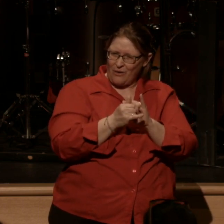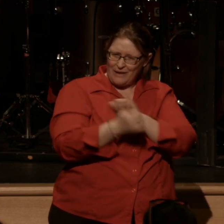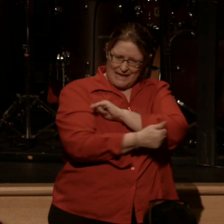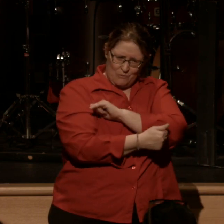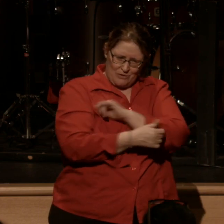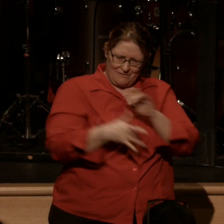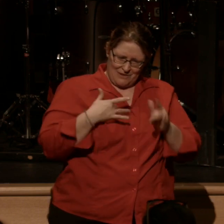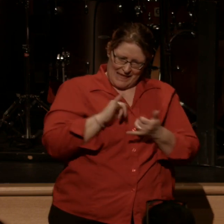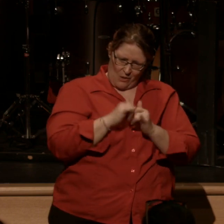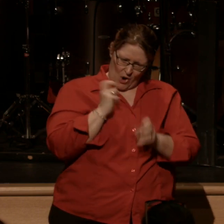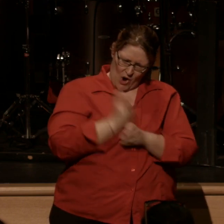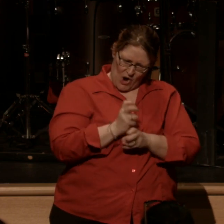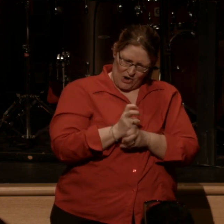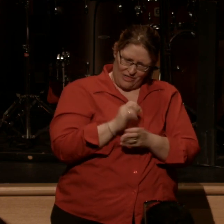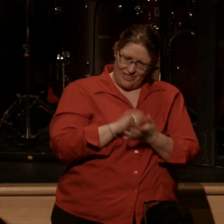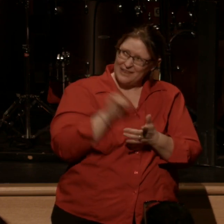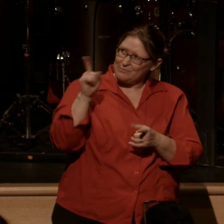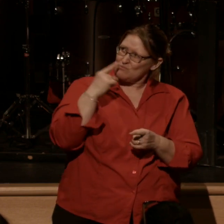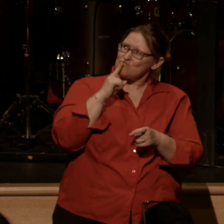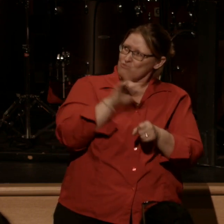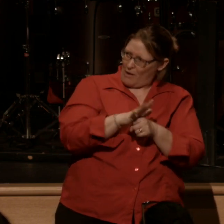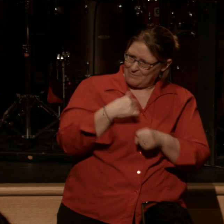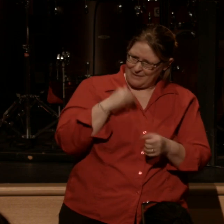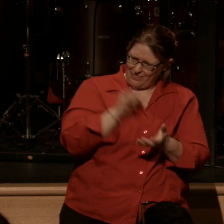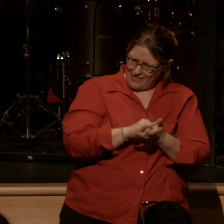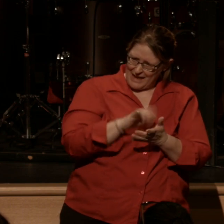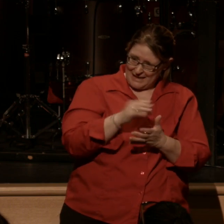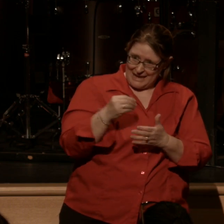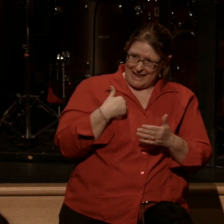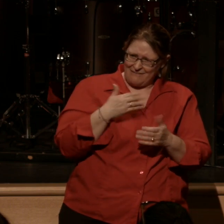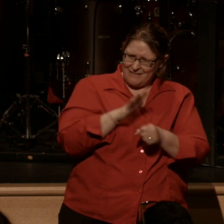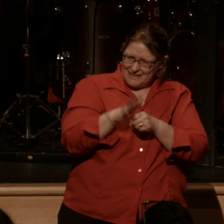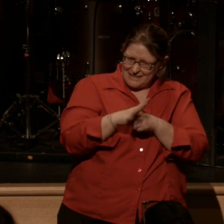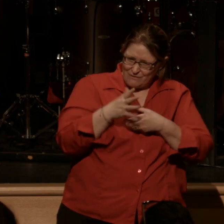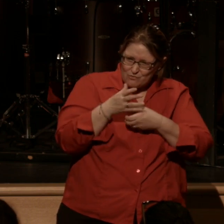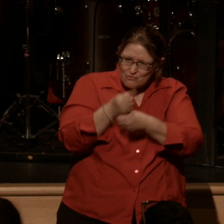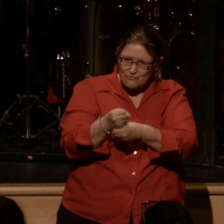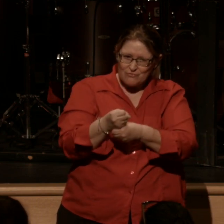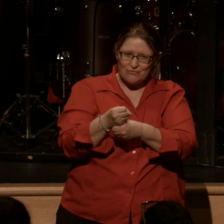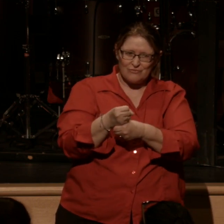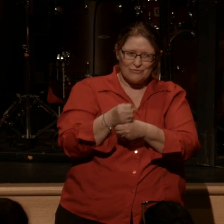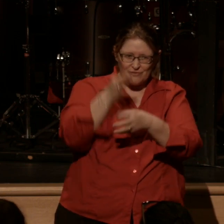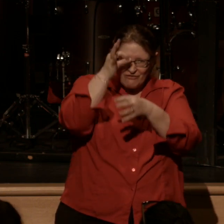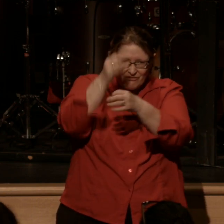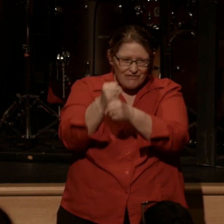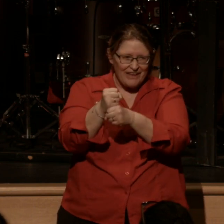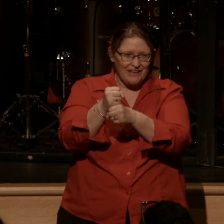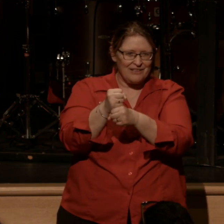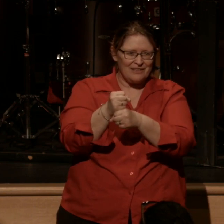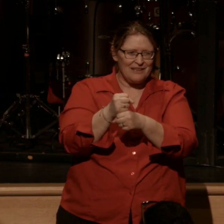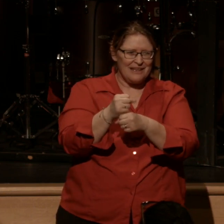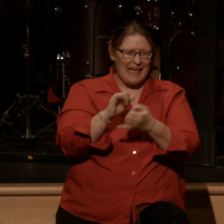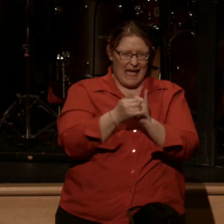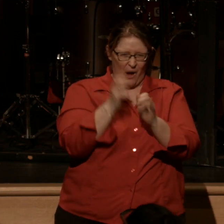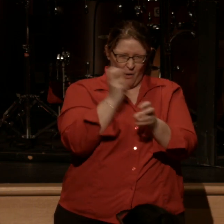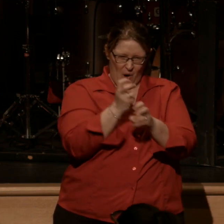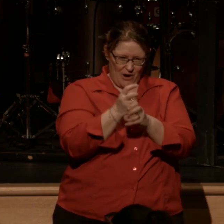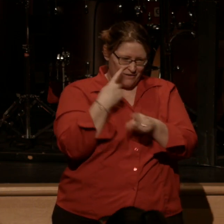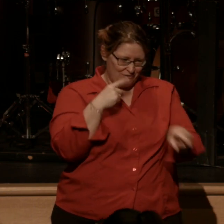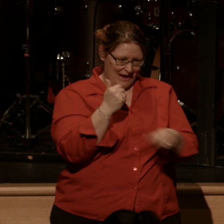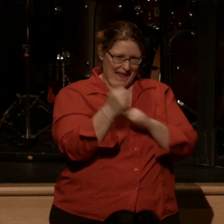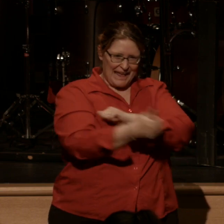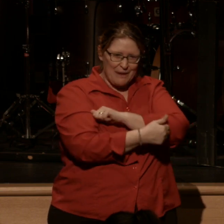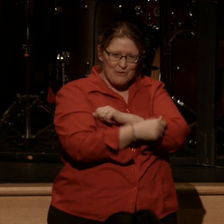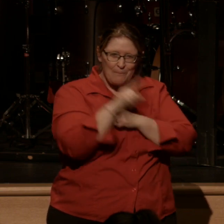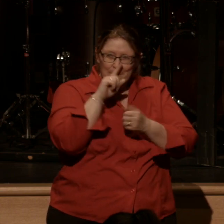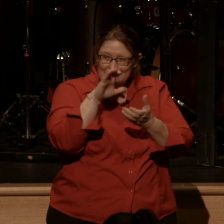that promise and to trust and have faith. I wonder how hard it was for Abraham to believe